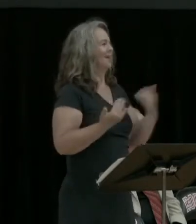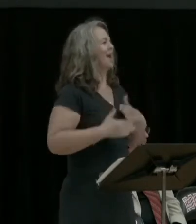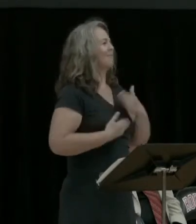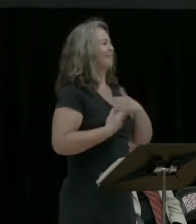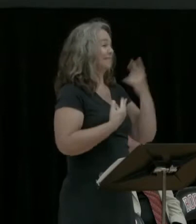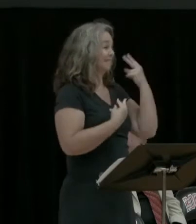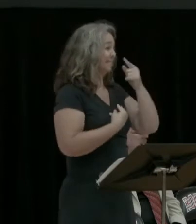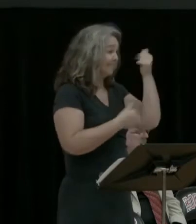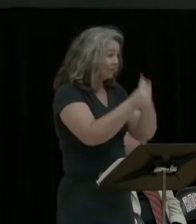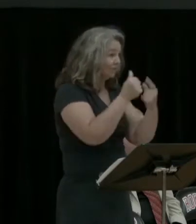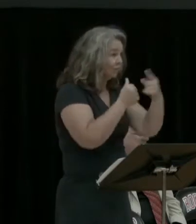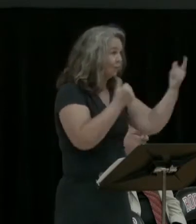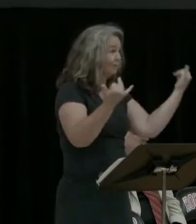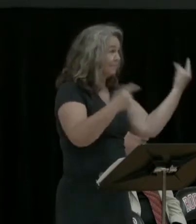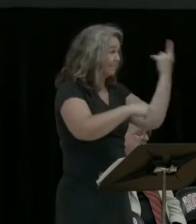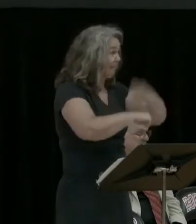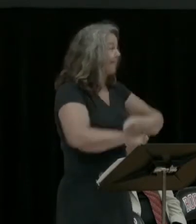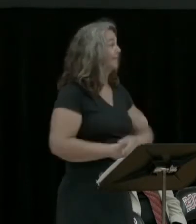today.